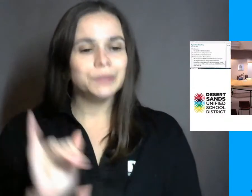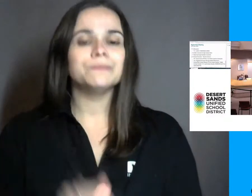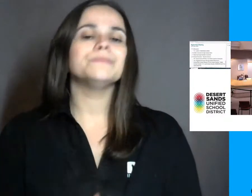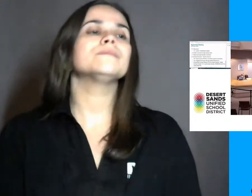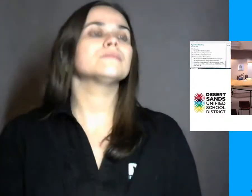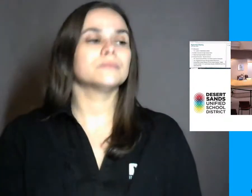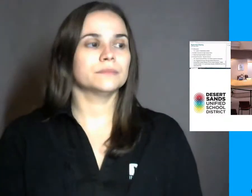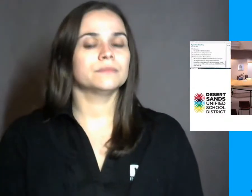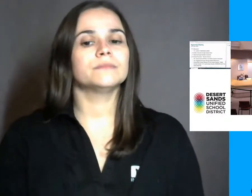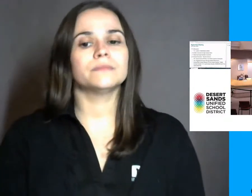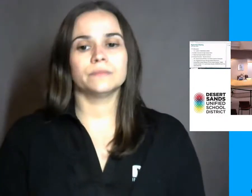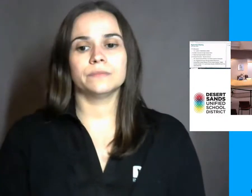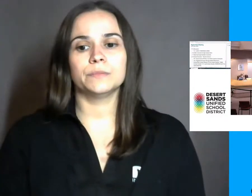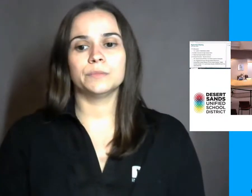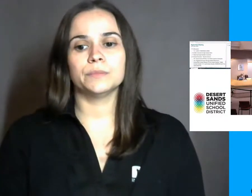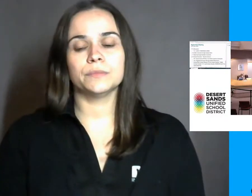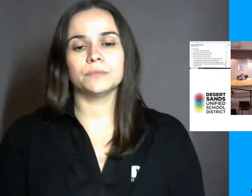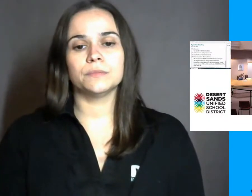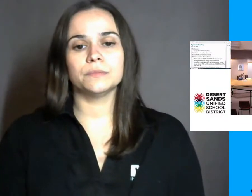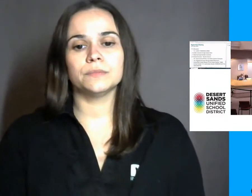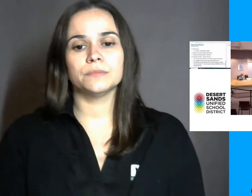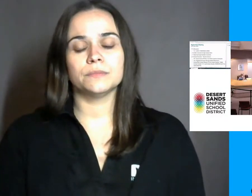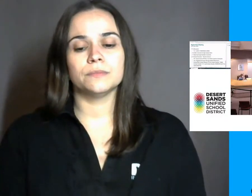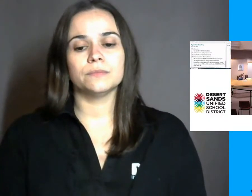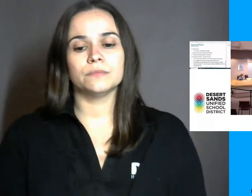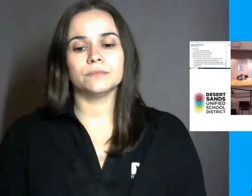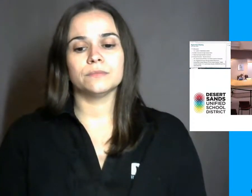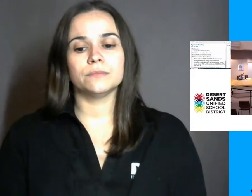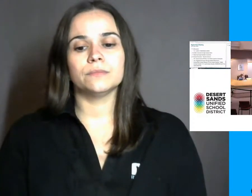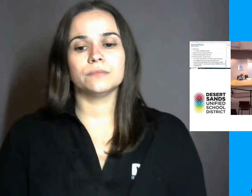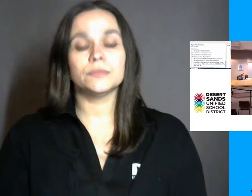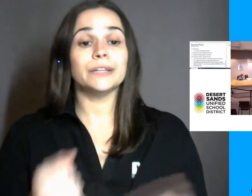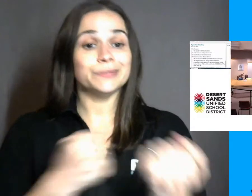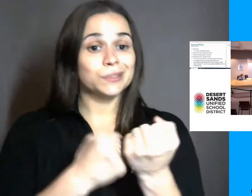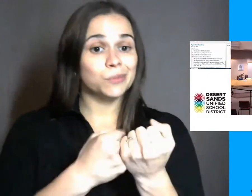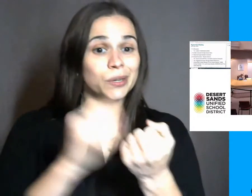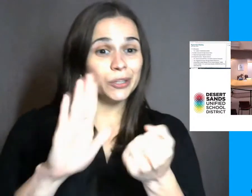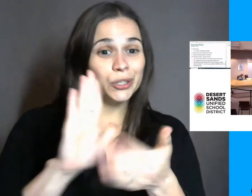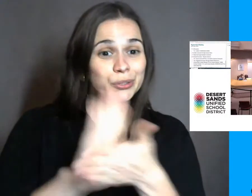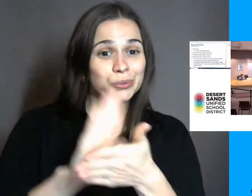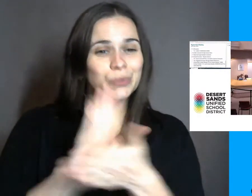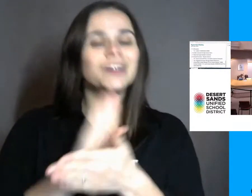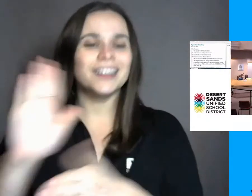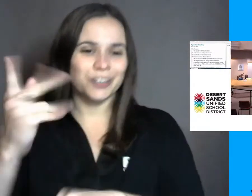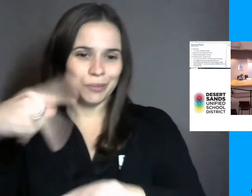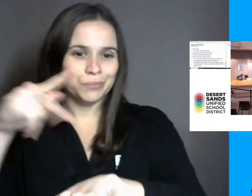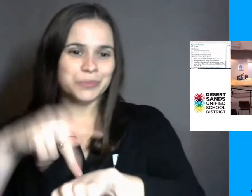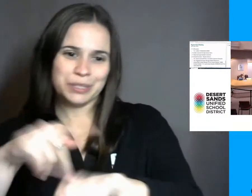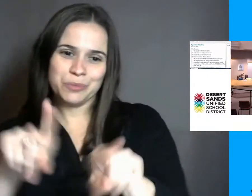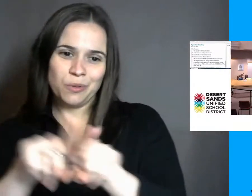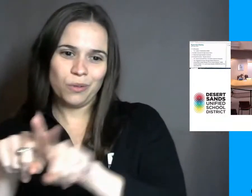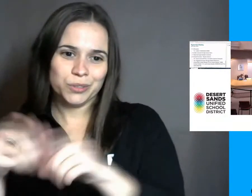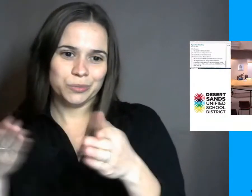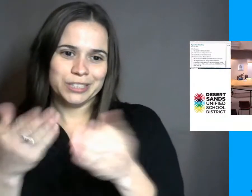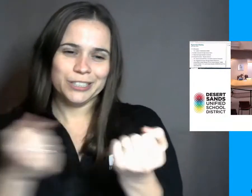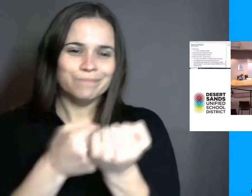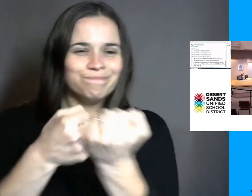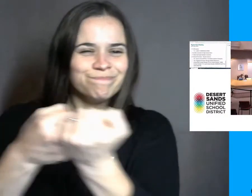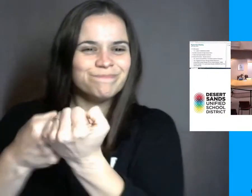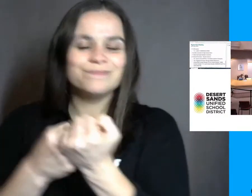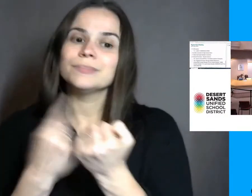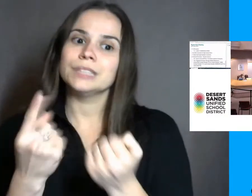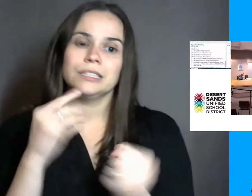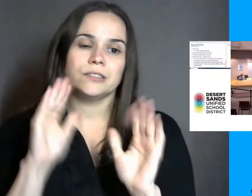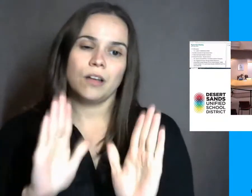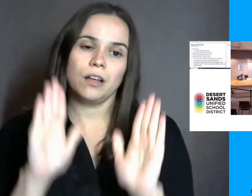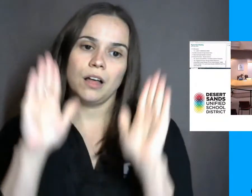supporting Amistad. And I know that Dr. Gustafson was here supporting her, and he's just an awesome principal and always supporting his students. And